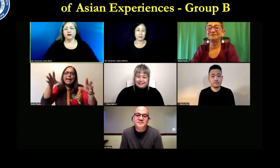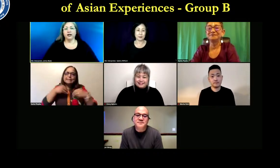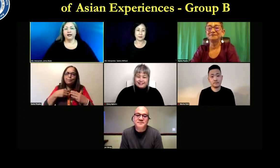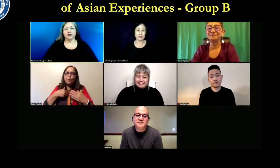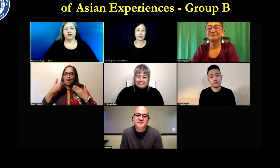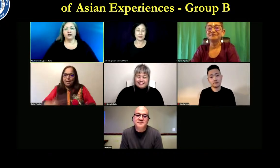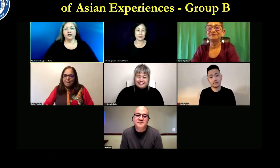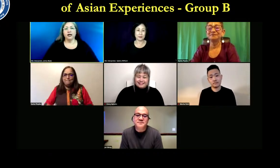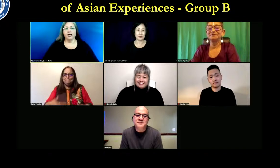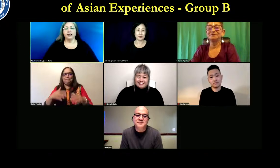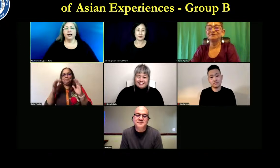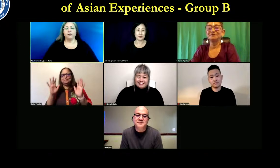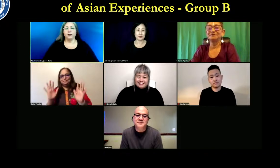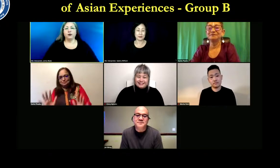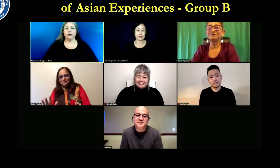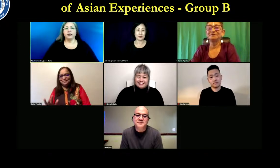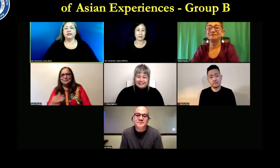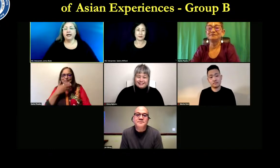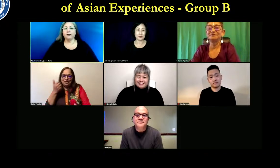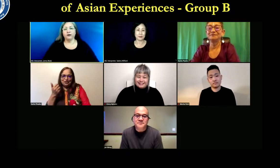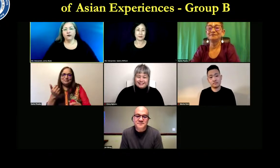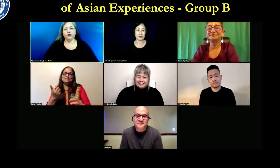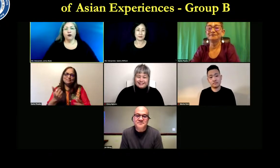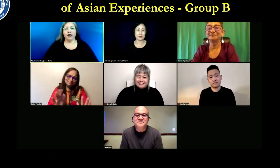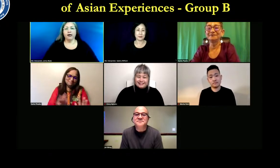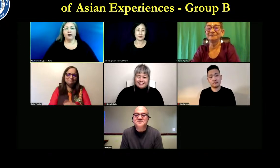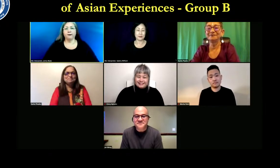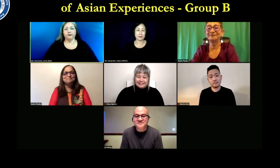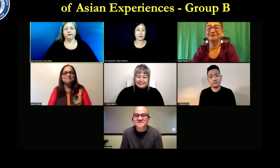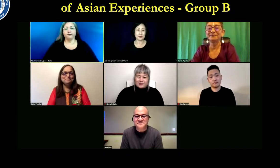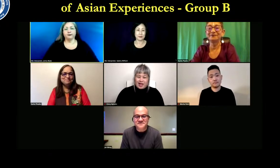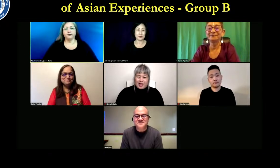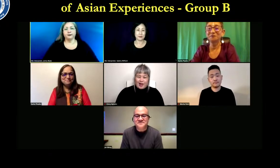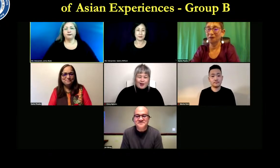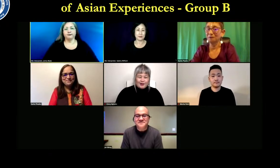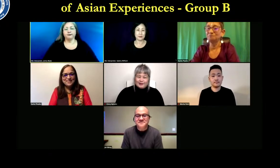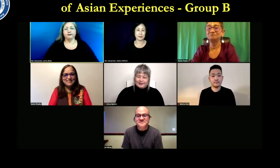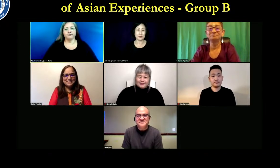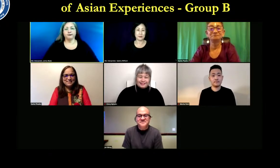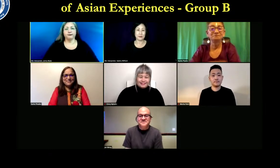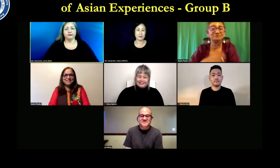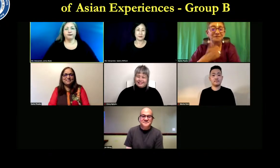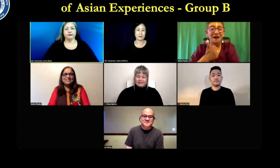kinds of connections and that people would accept me for who I am.